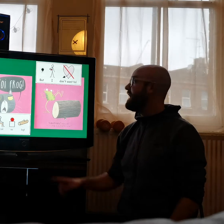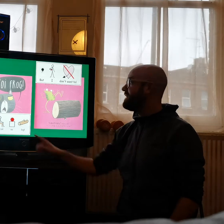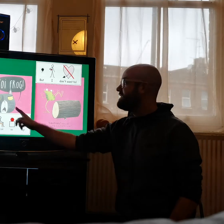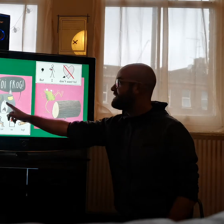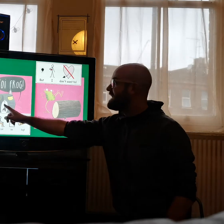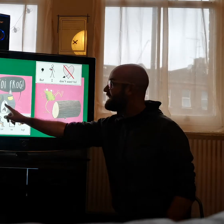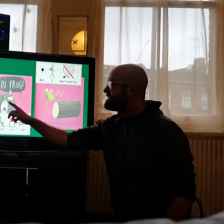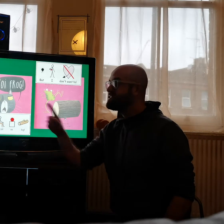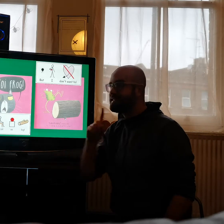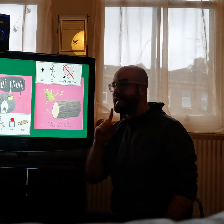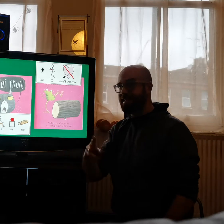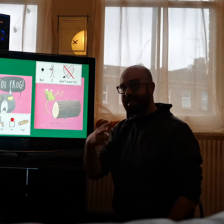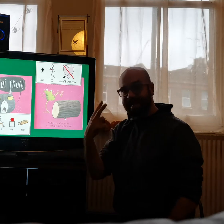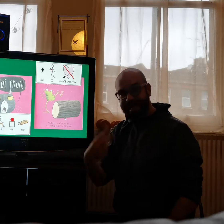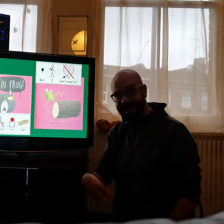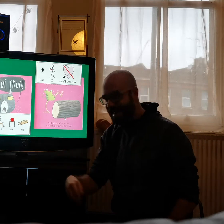And the cat said again,